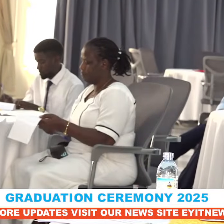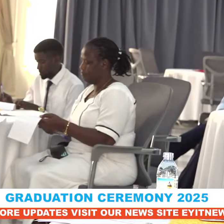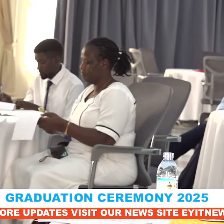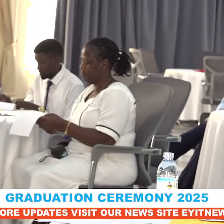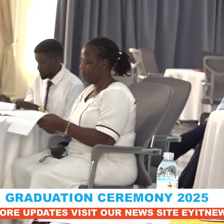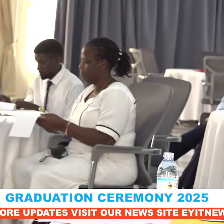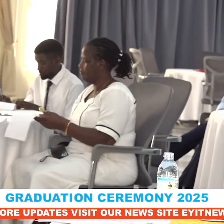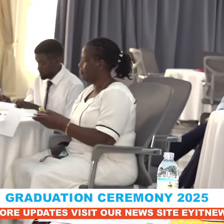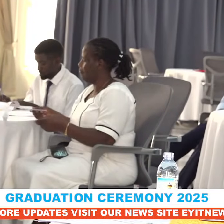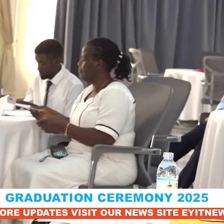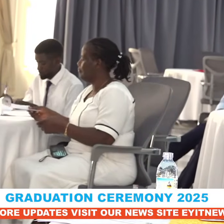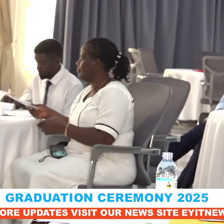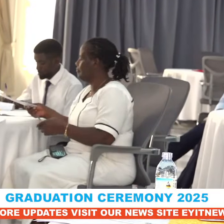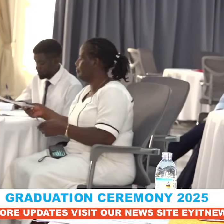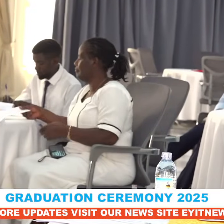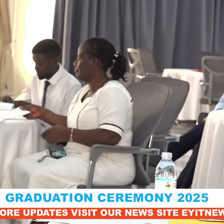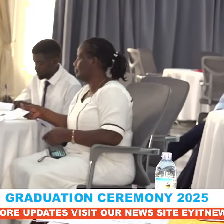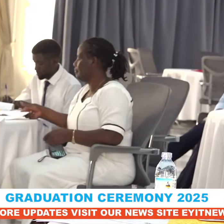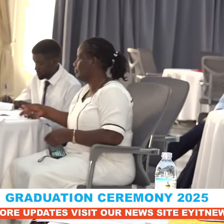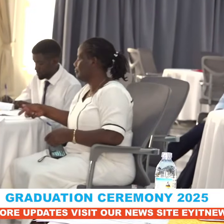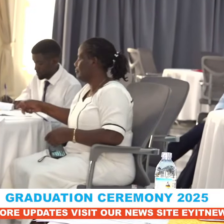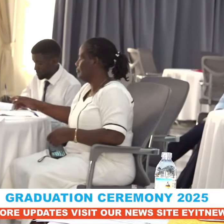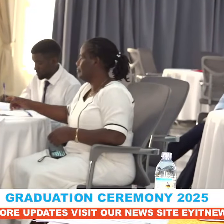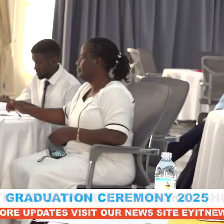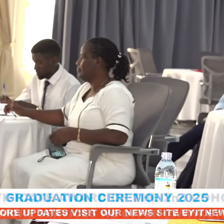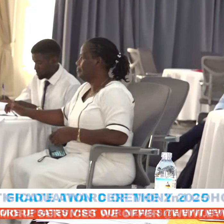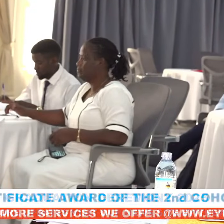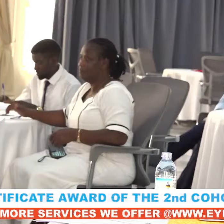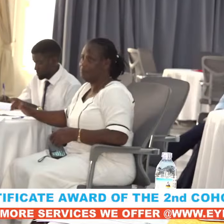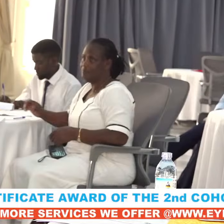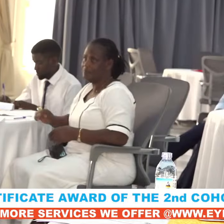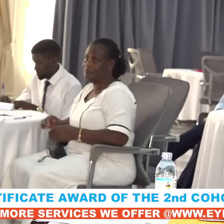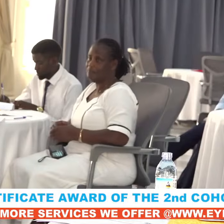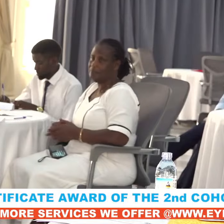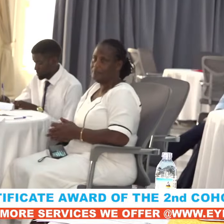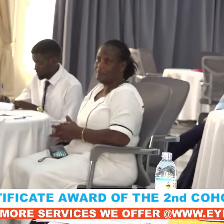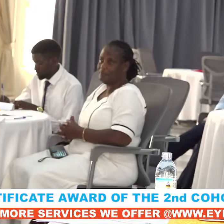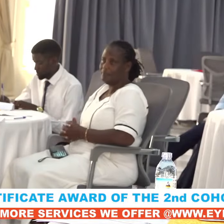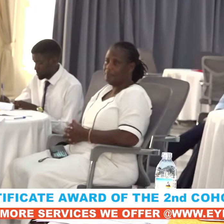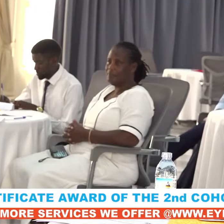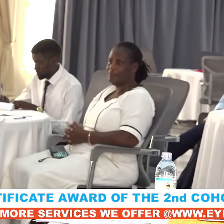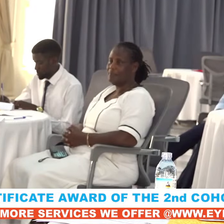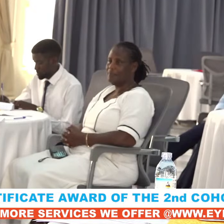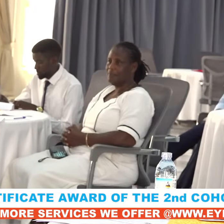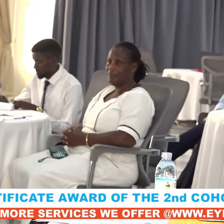our students in the hospital are doing very well. Unfortunately, they are not here.